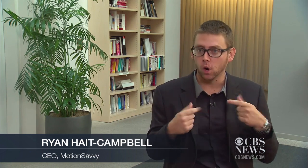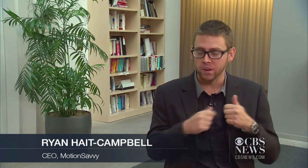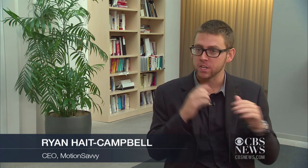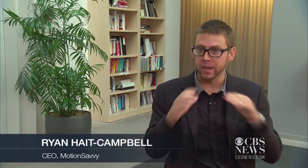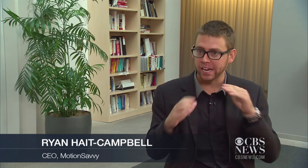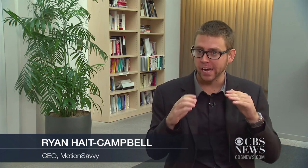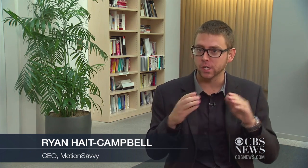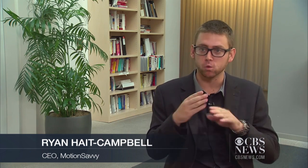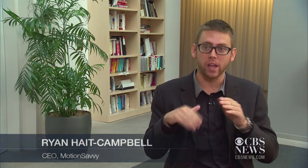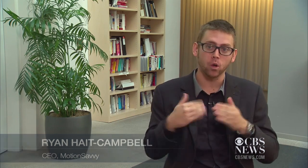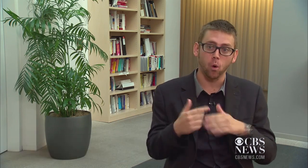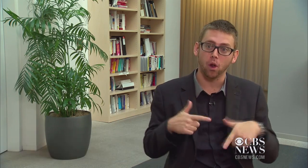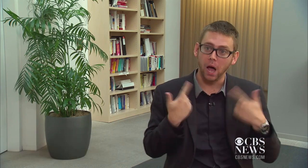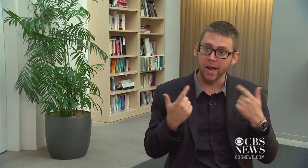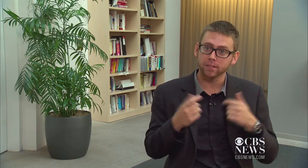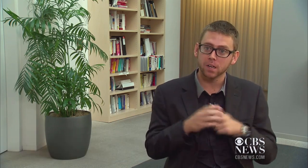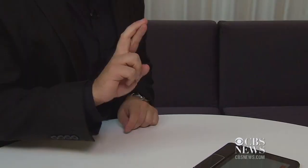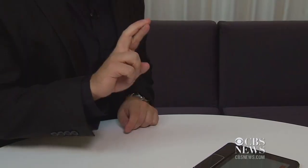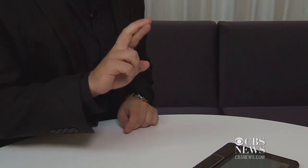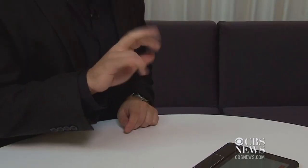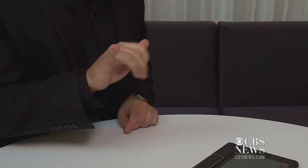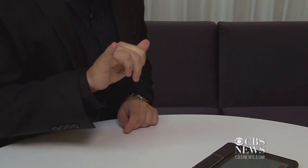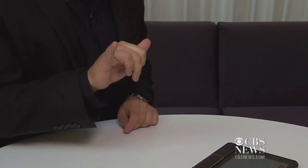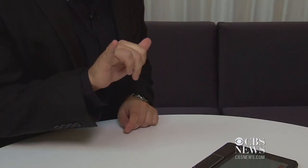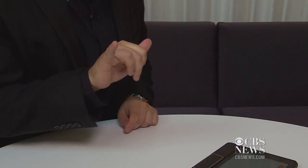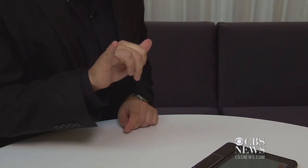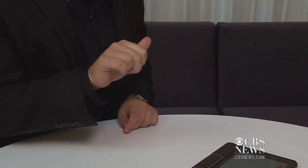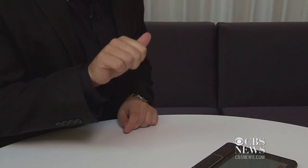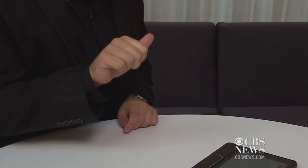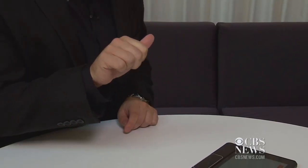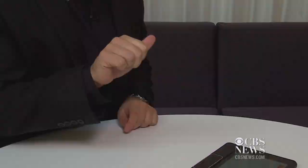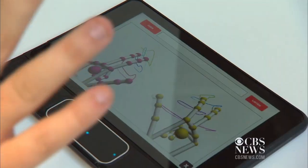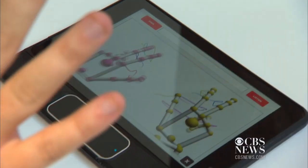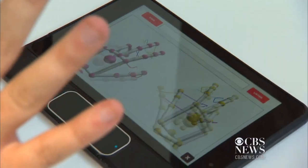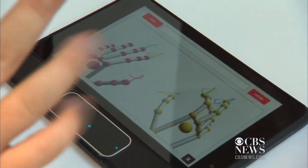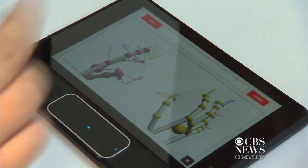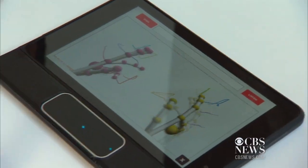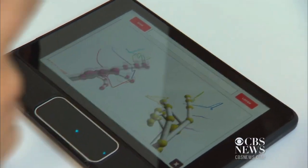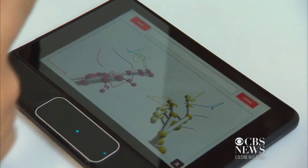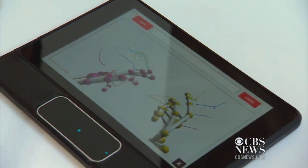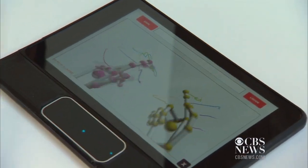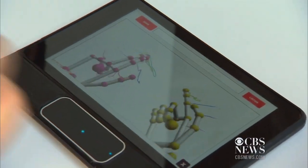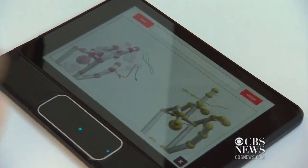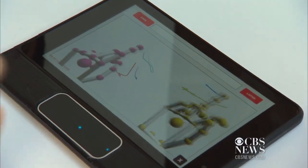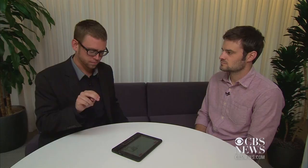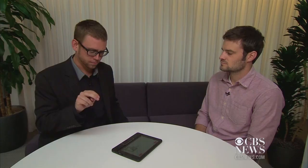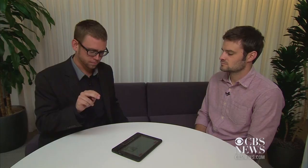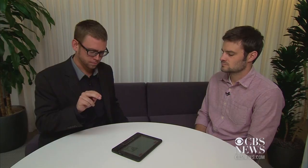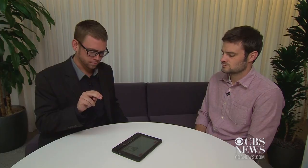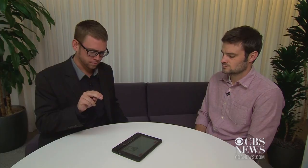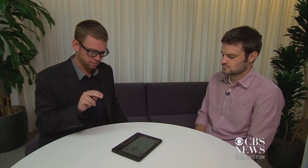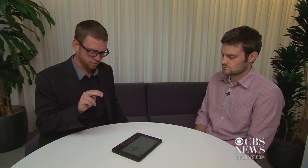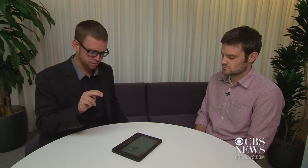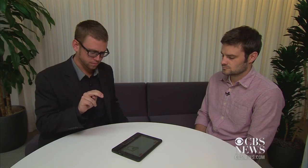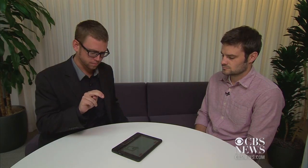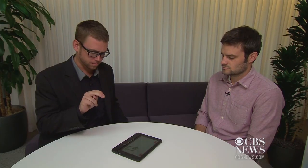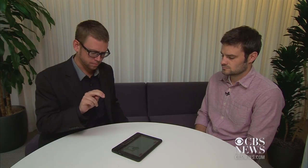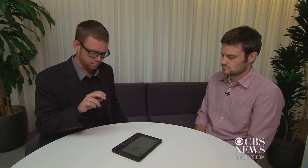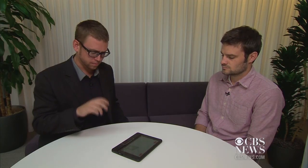with communication throughout their whole life. He knows that struggle firsthand. That's why he's developed software to translate sign language. Hello,